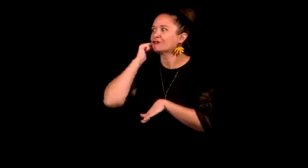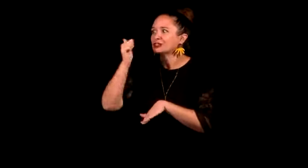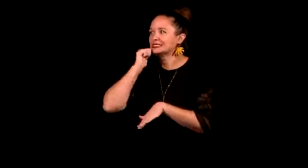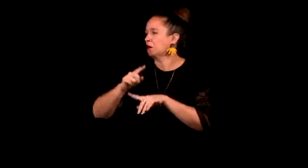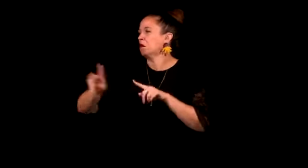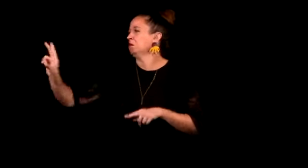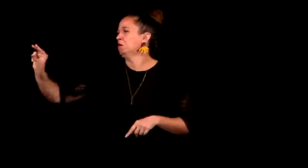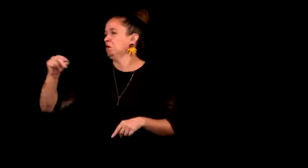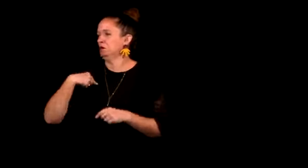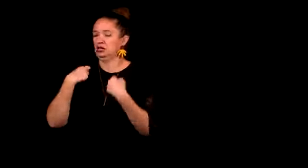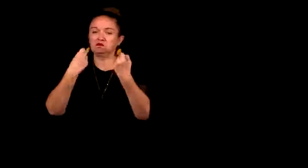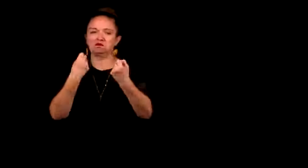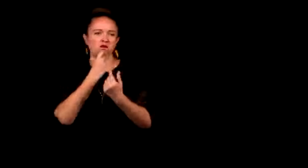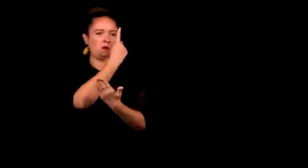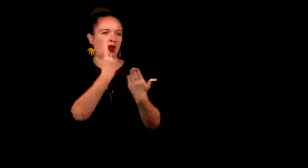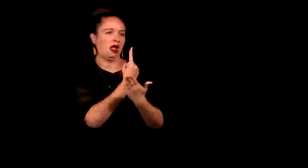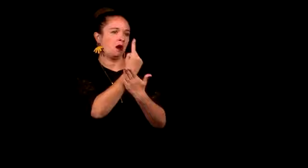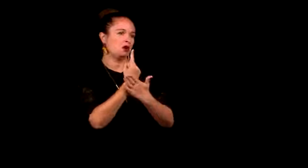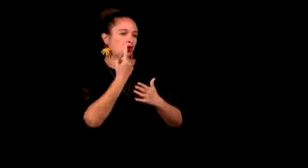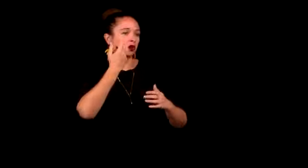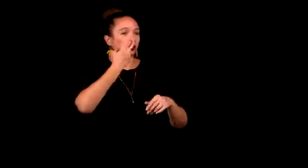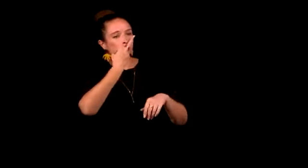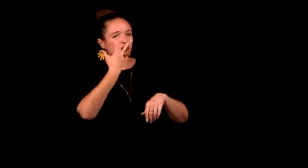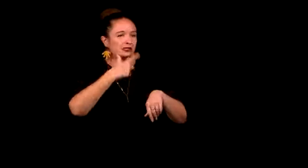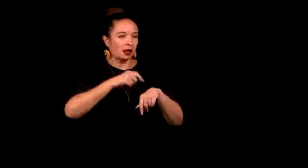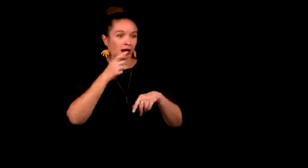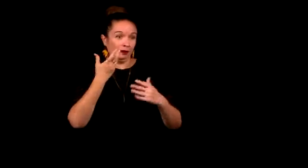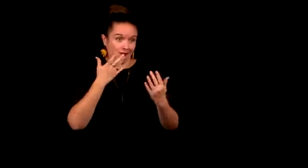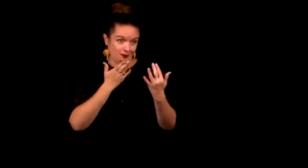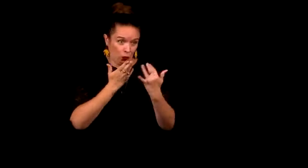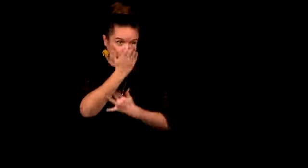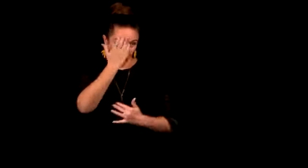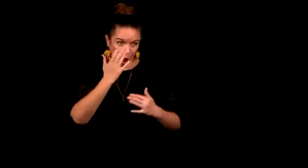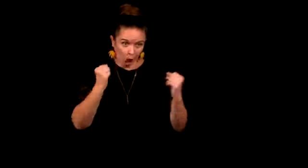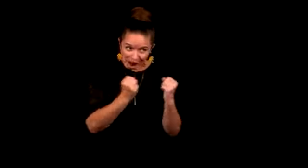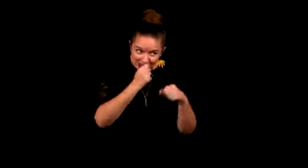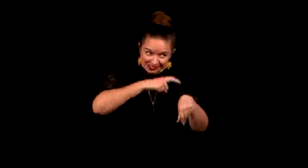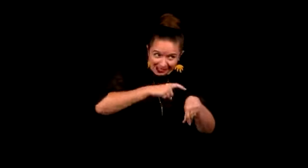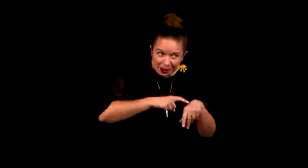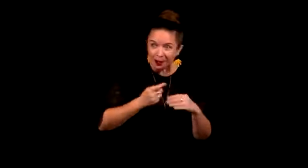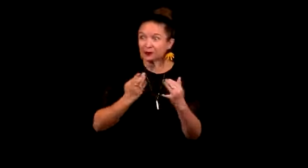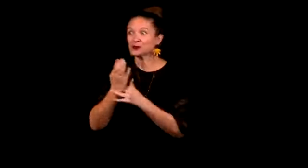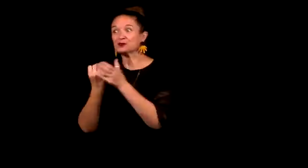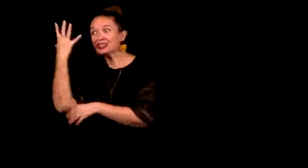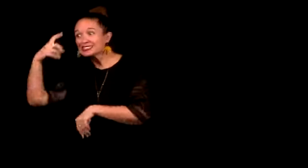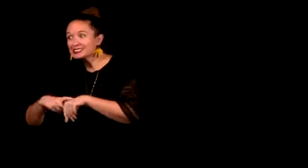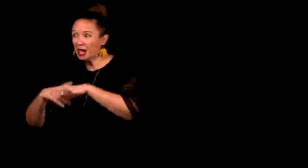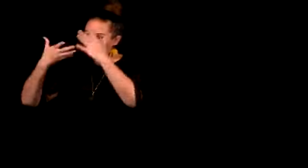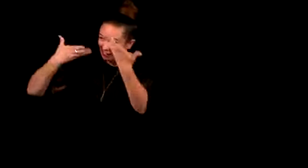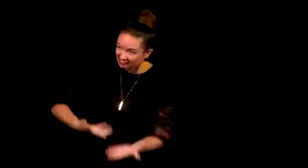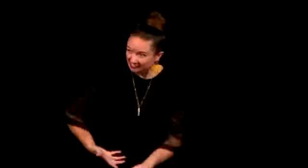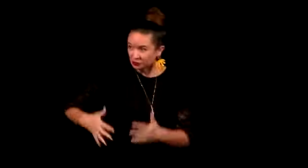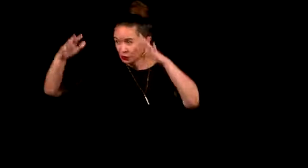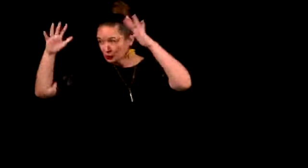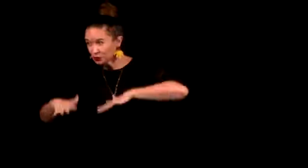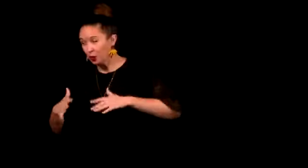mean, I didn't have to drive every day. So it was just three times a week, you know, spring,